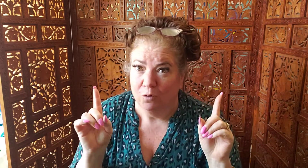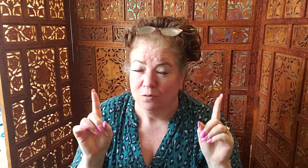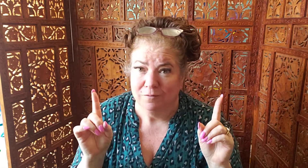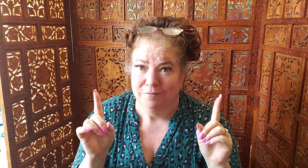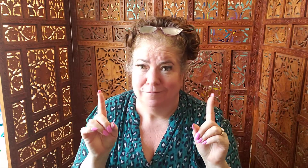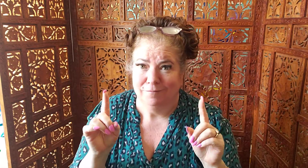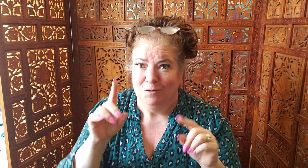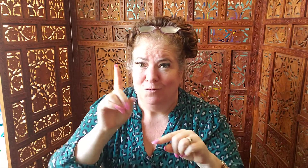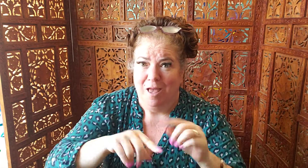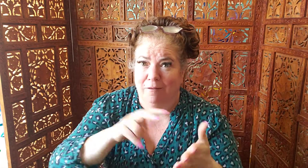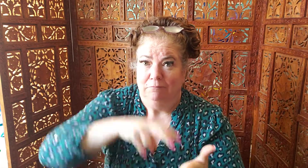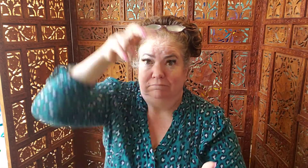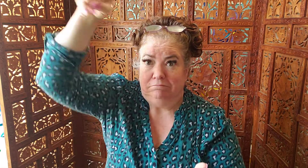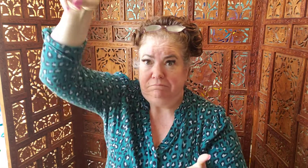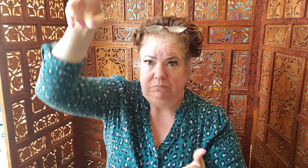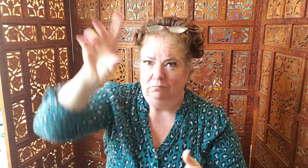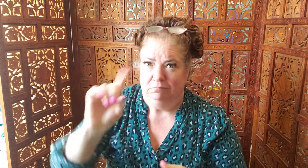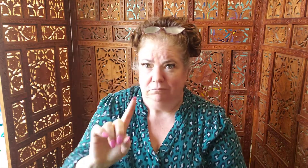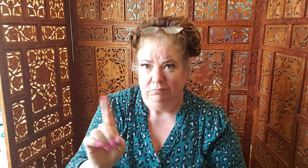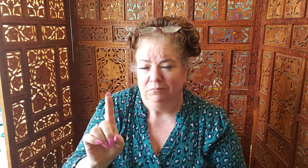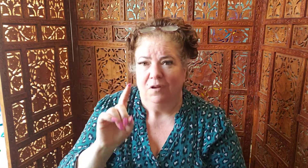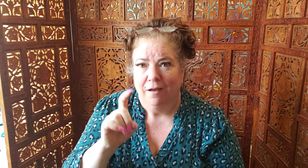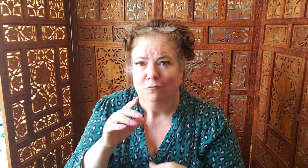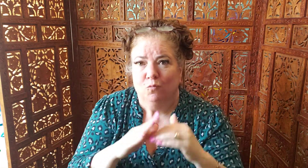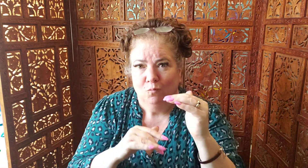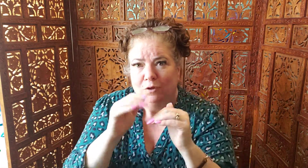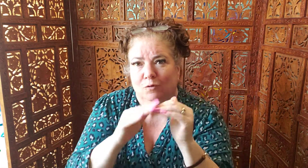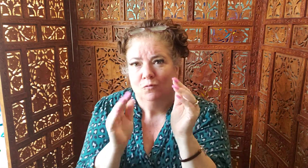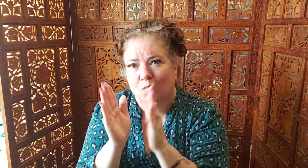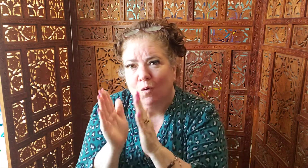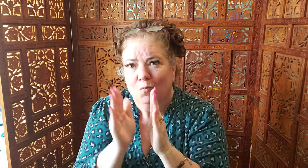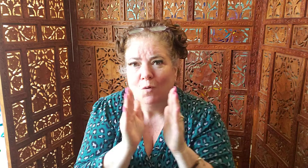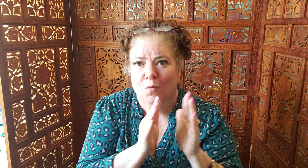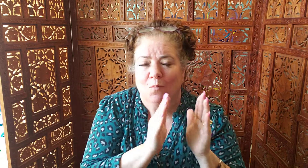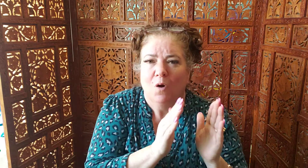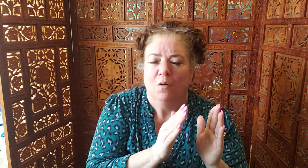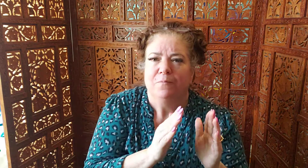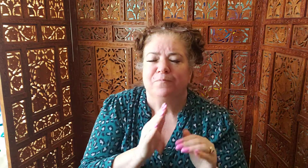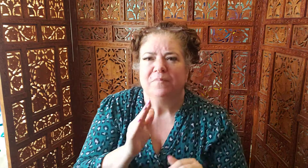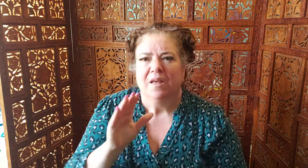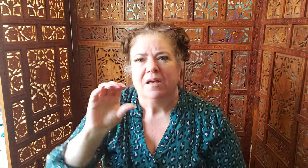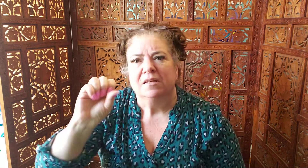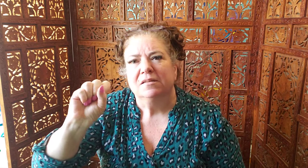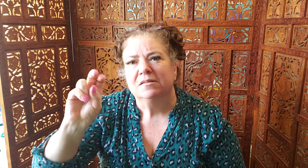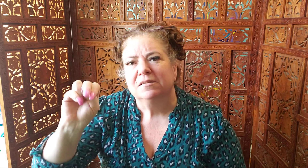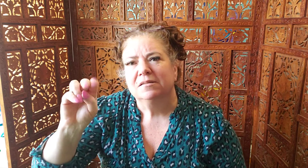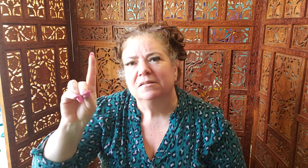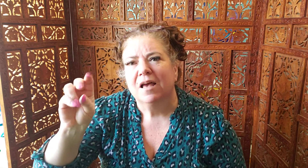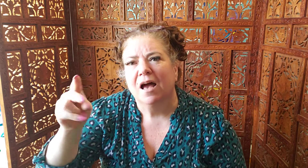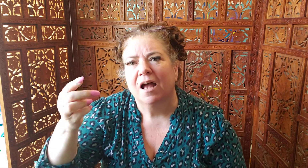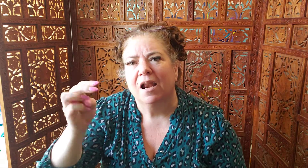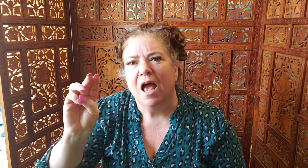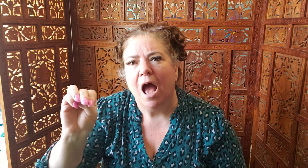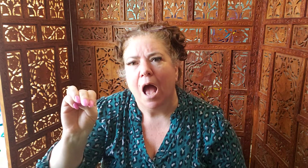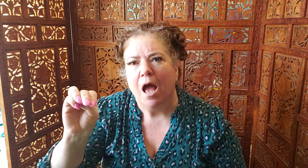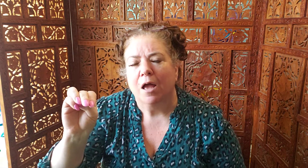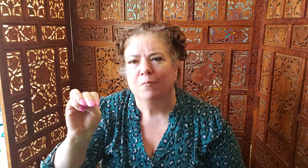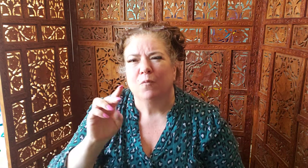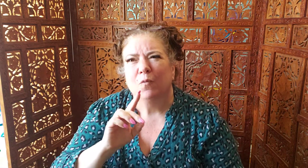it. For him, it makes it tough, I think, for his commercial producers, because they sometimes define success a